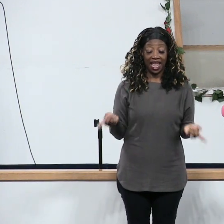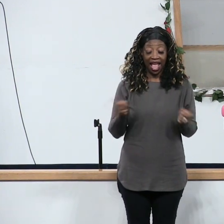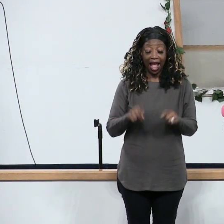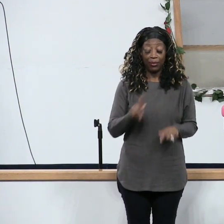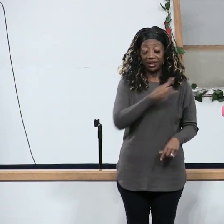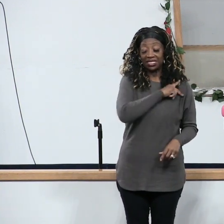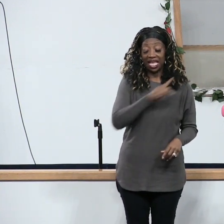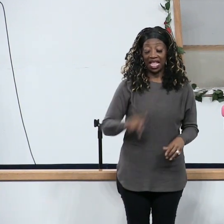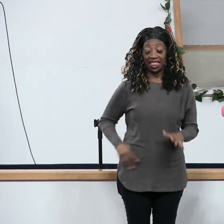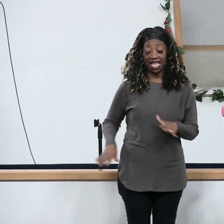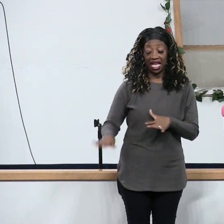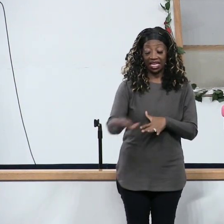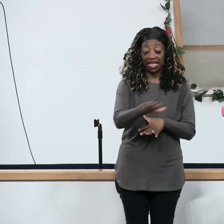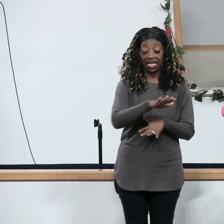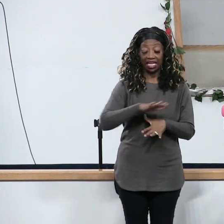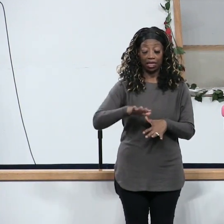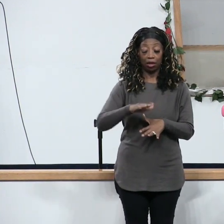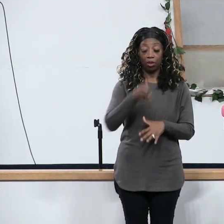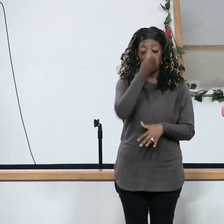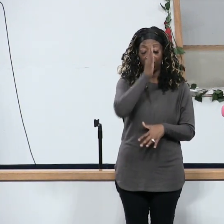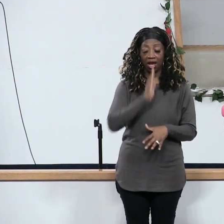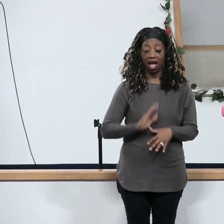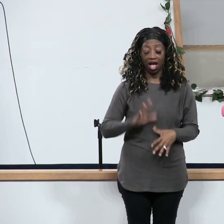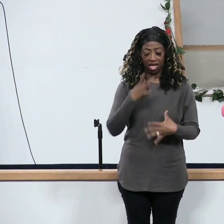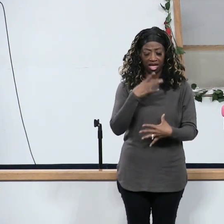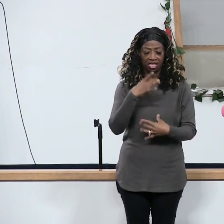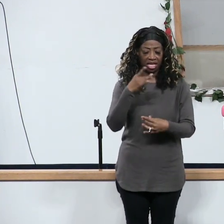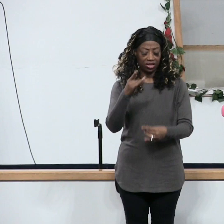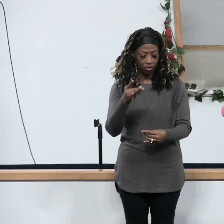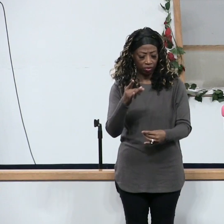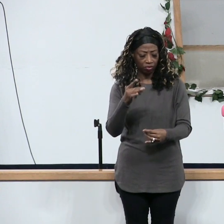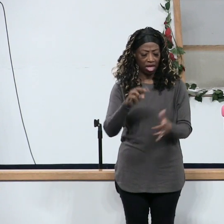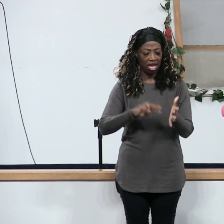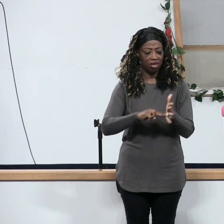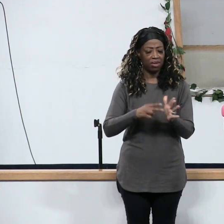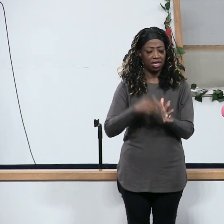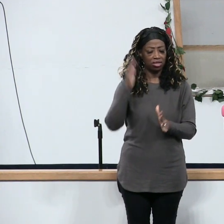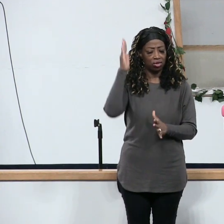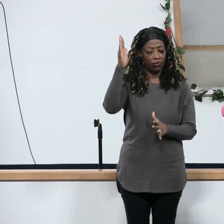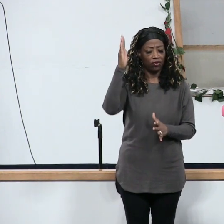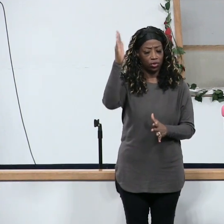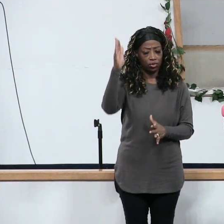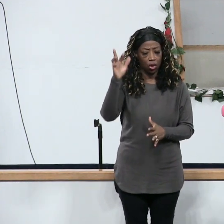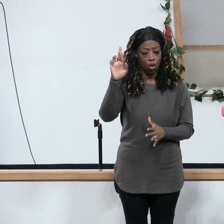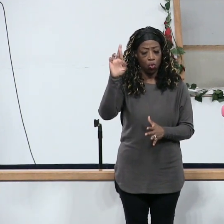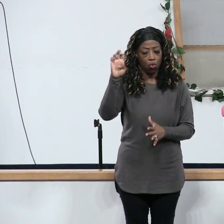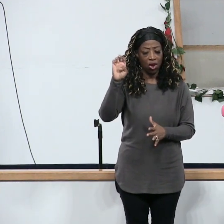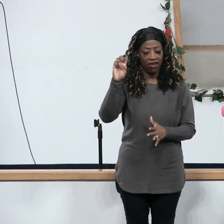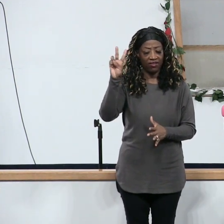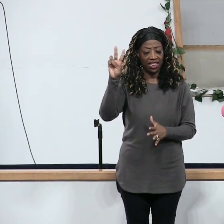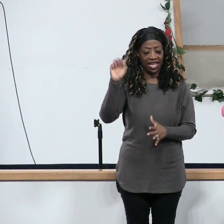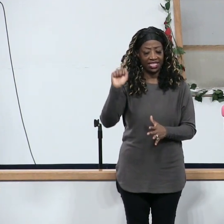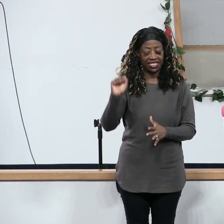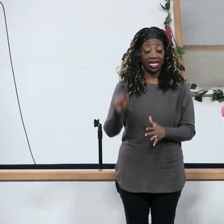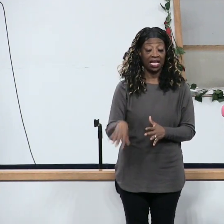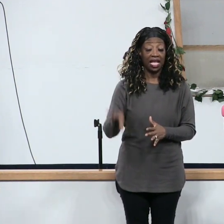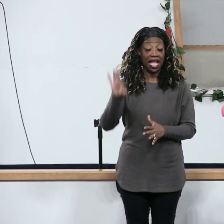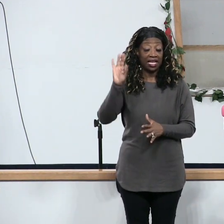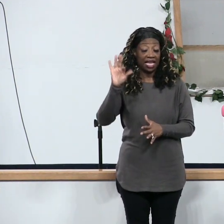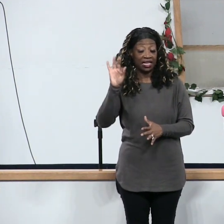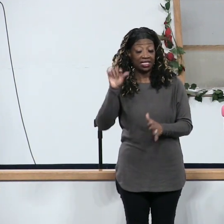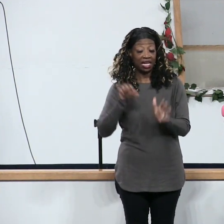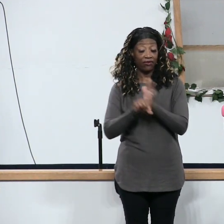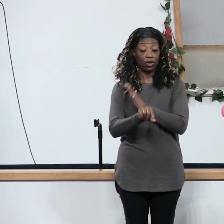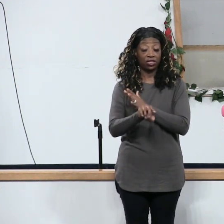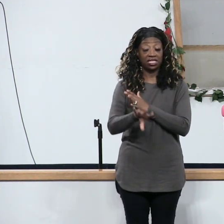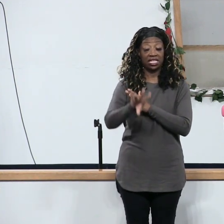kingdom of God. It's interesting. He's speaking of something future. He's talking about Revelation 19, verses 7 through 9,